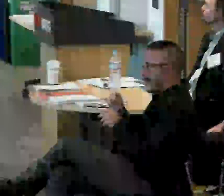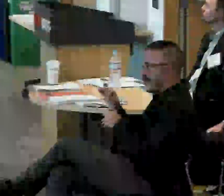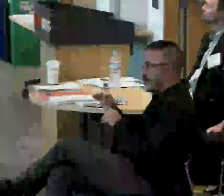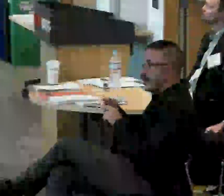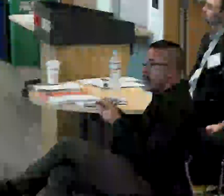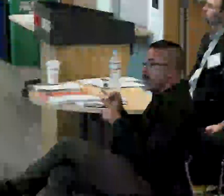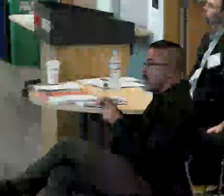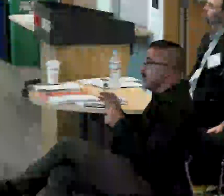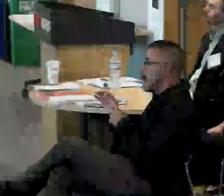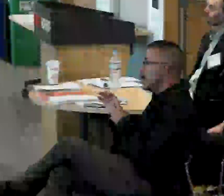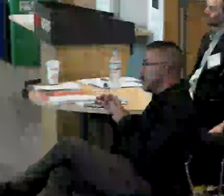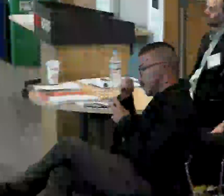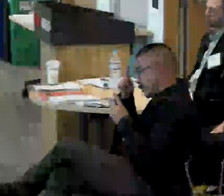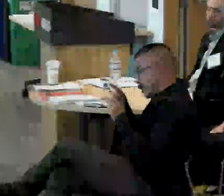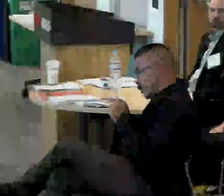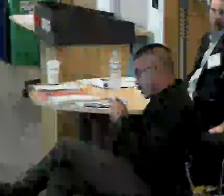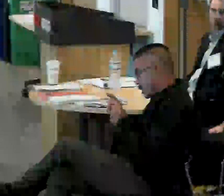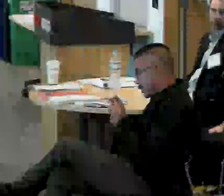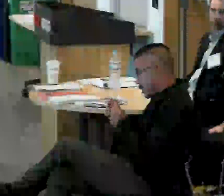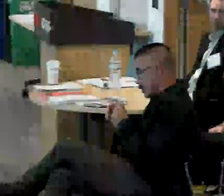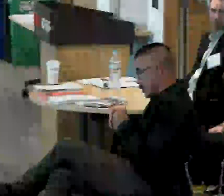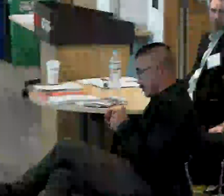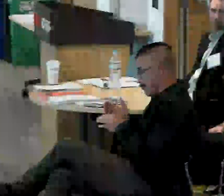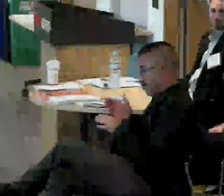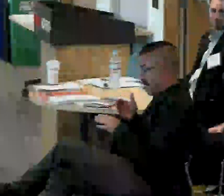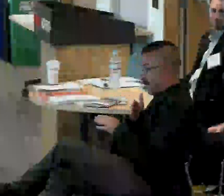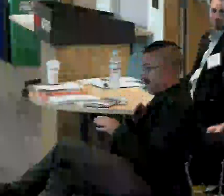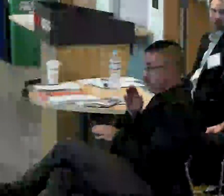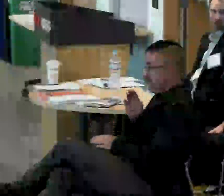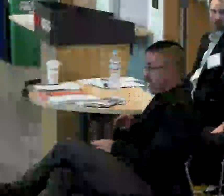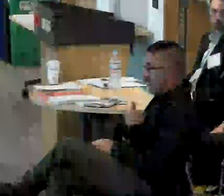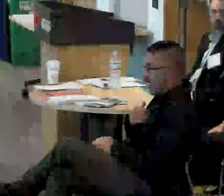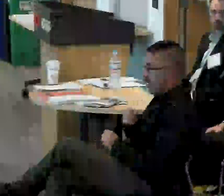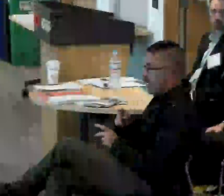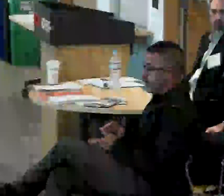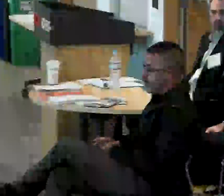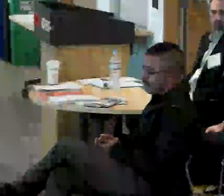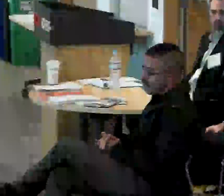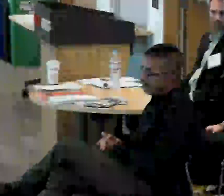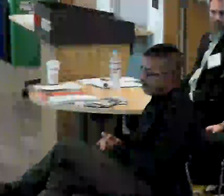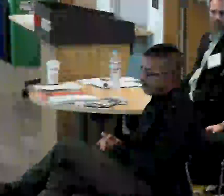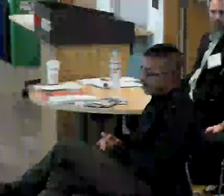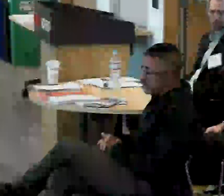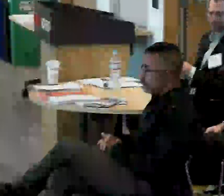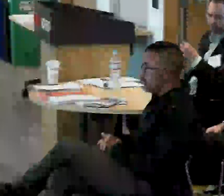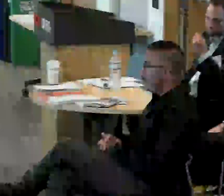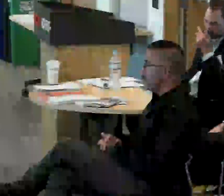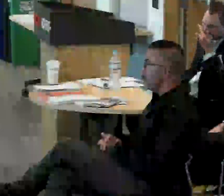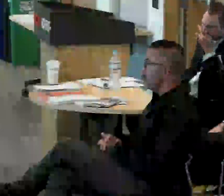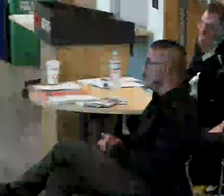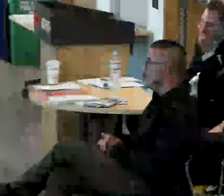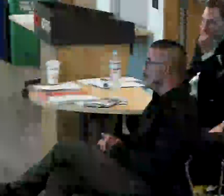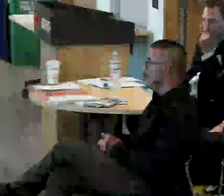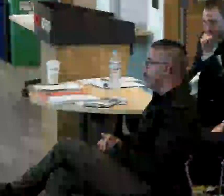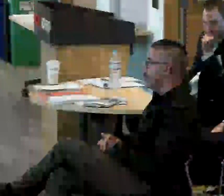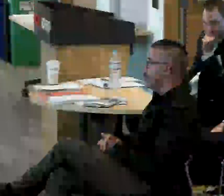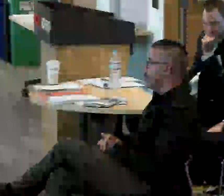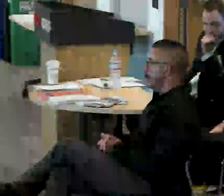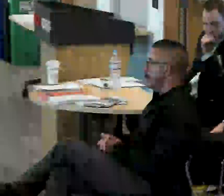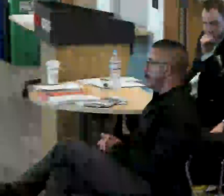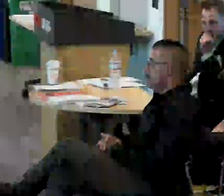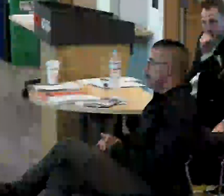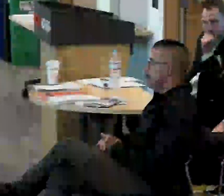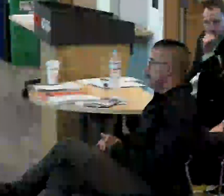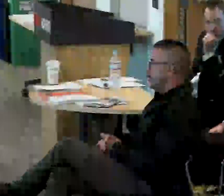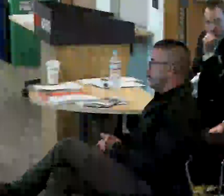for folks with disabilities have just never been an option before. And so, you know, it's something else we would